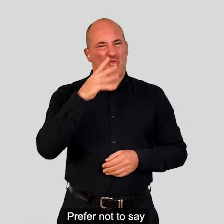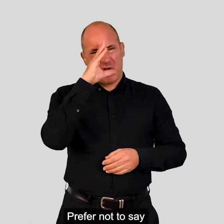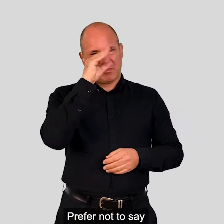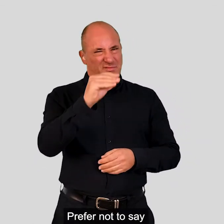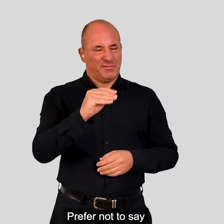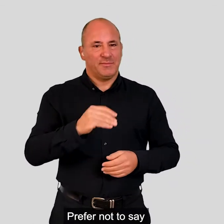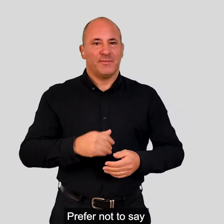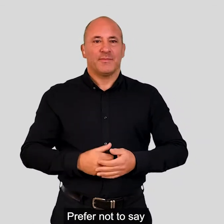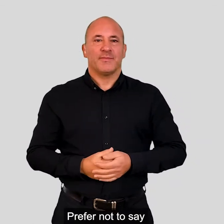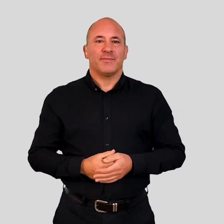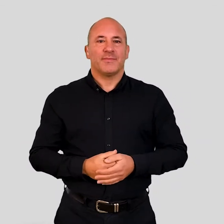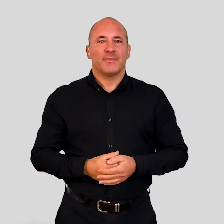to say.